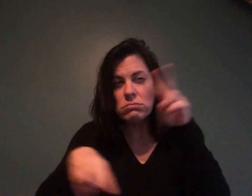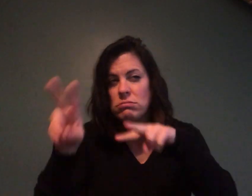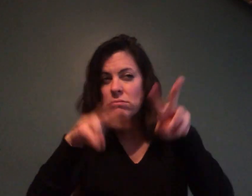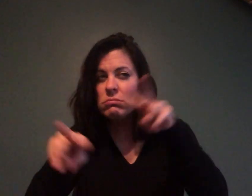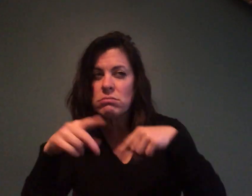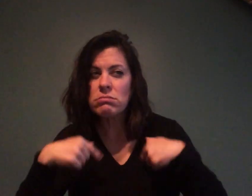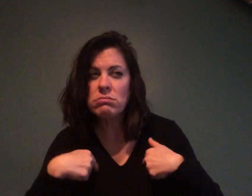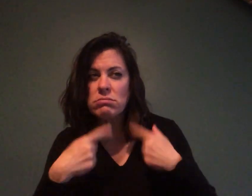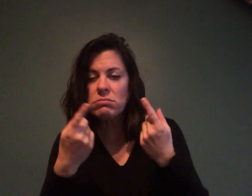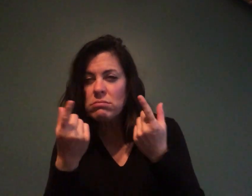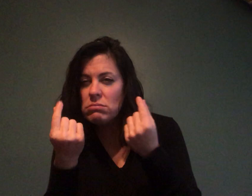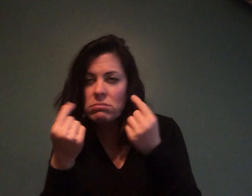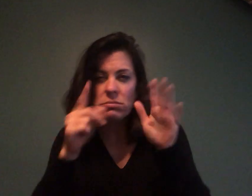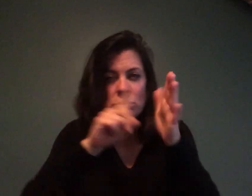Anybody?